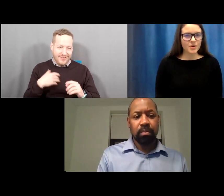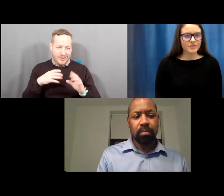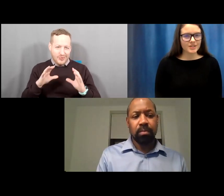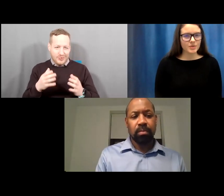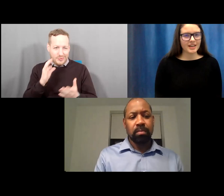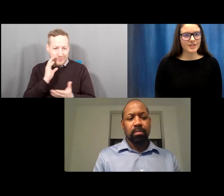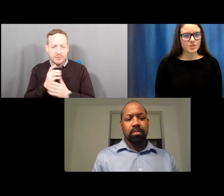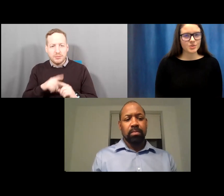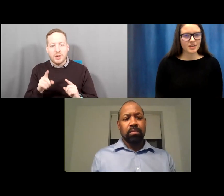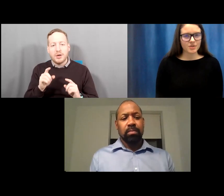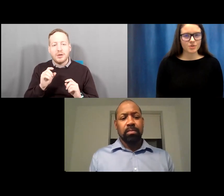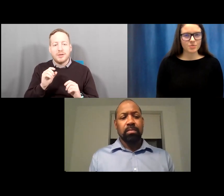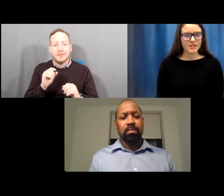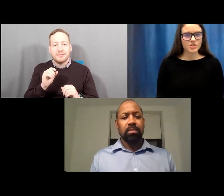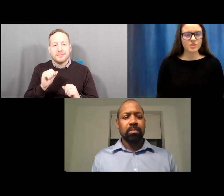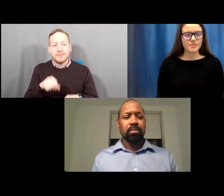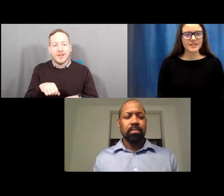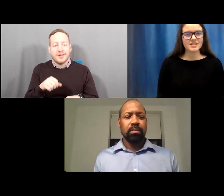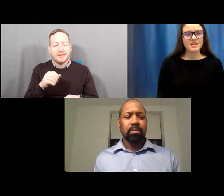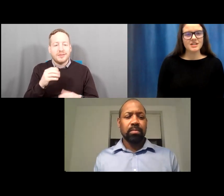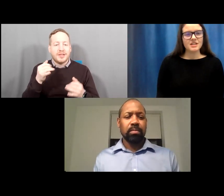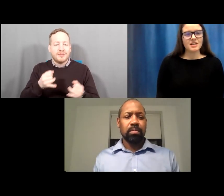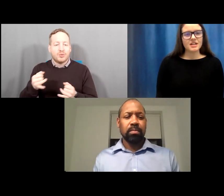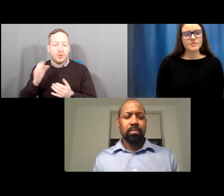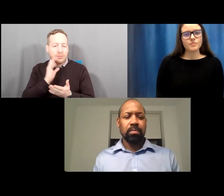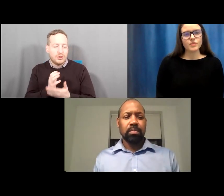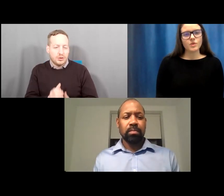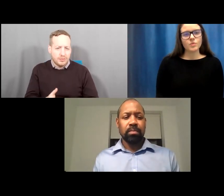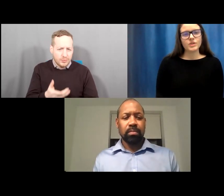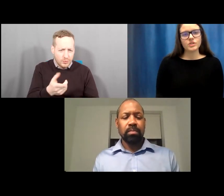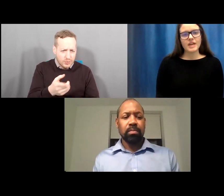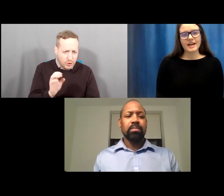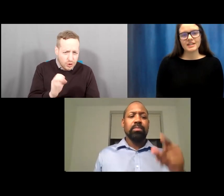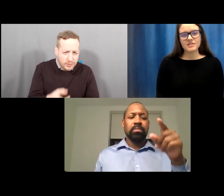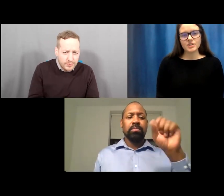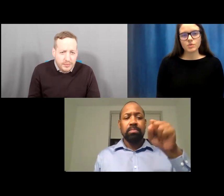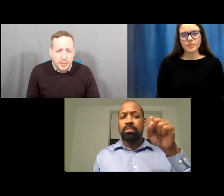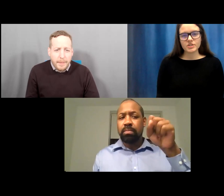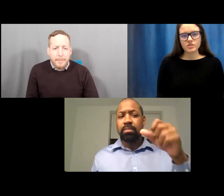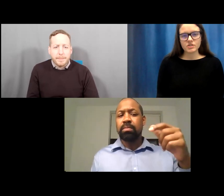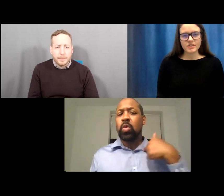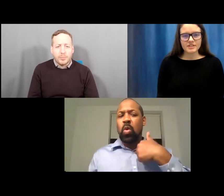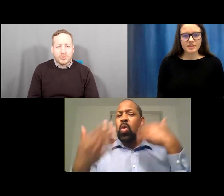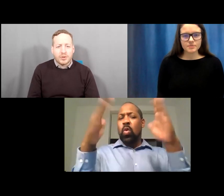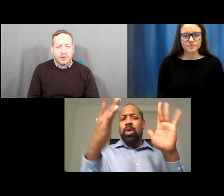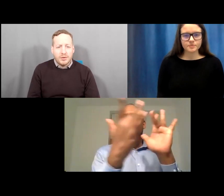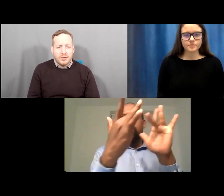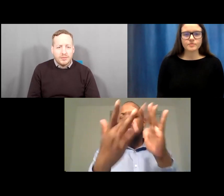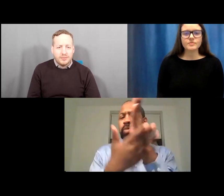with COVID, we can't do another group picture, but we could add individual pictures.